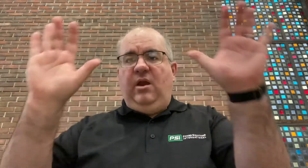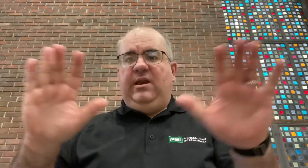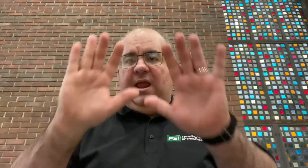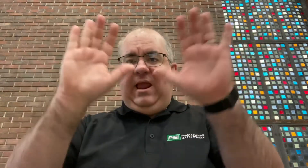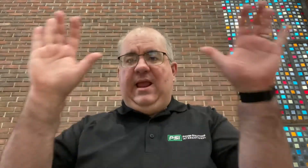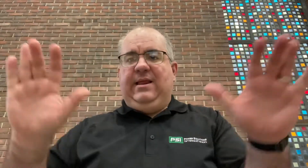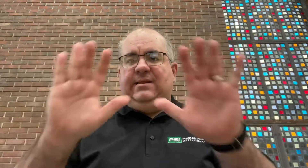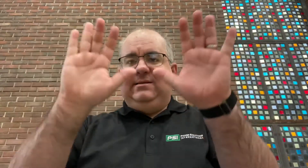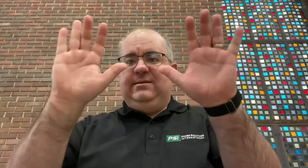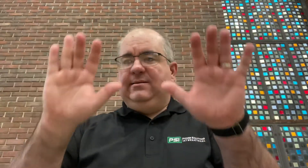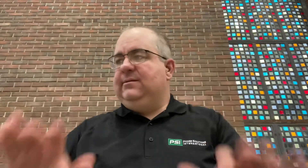Sunday.